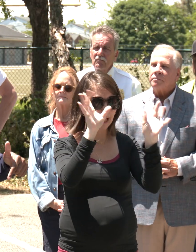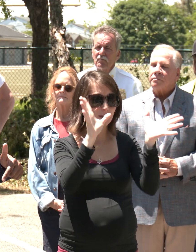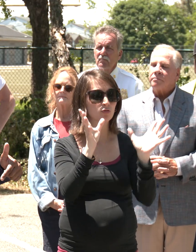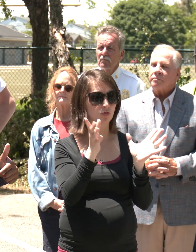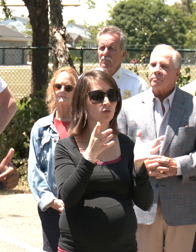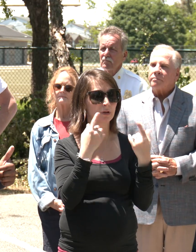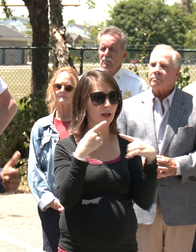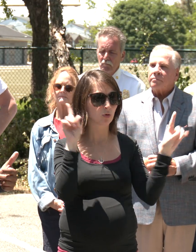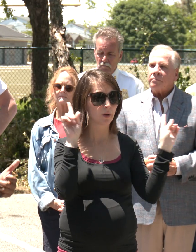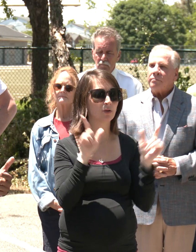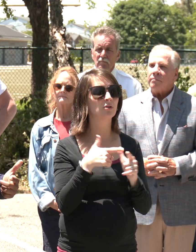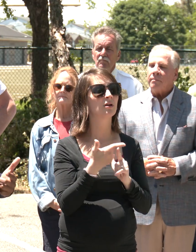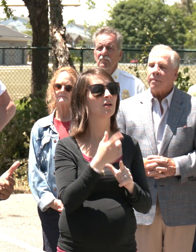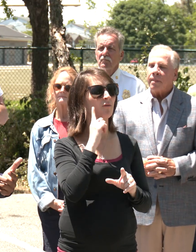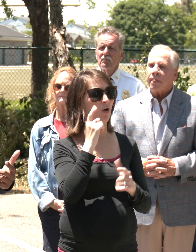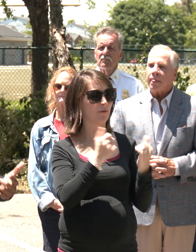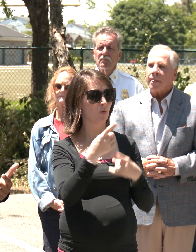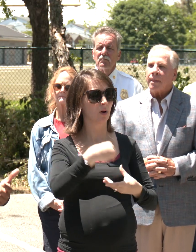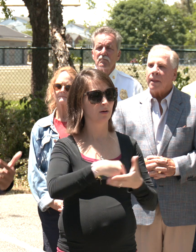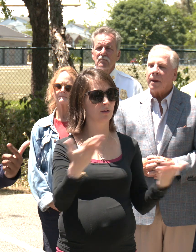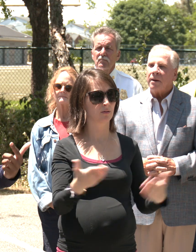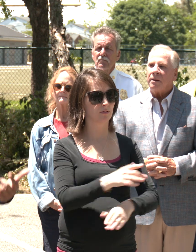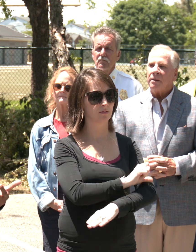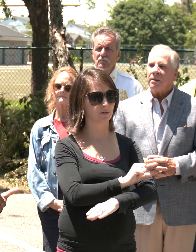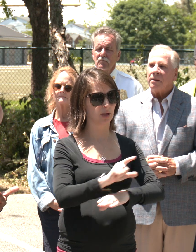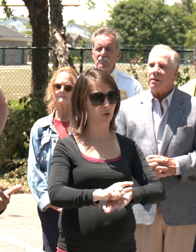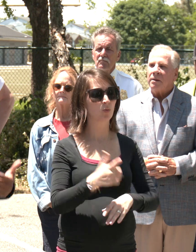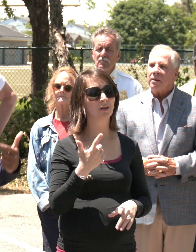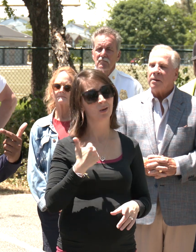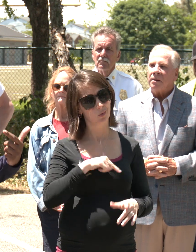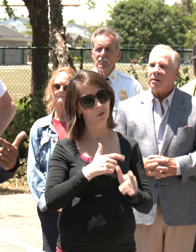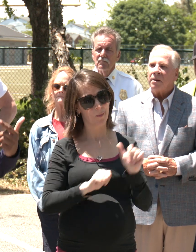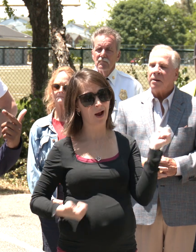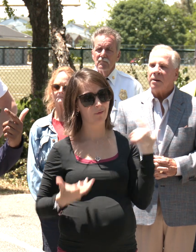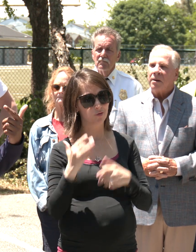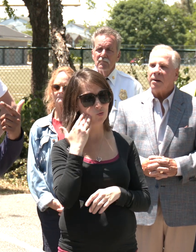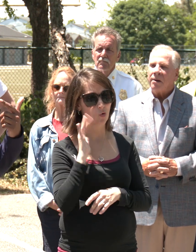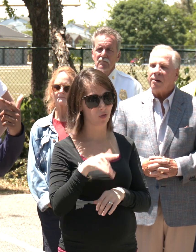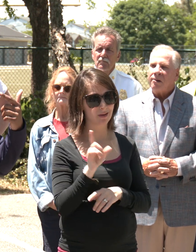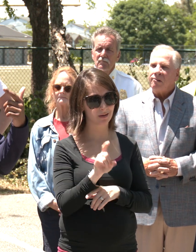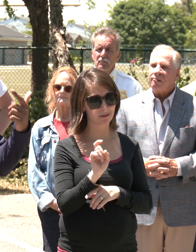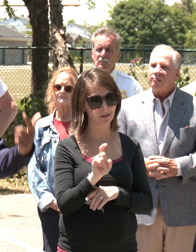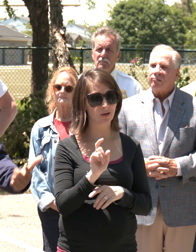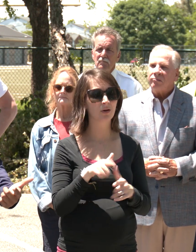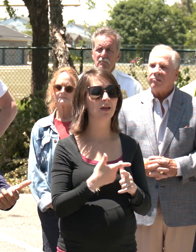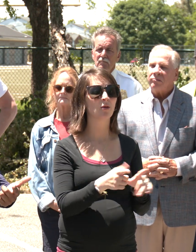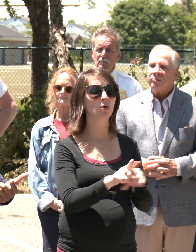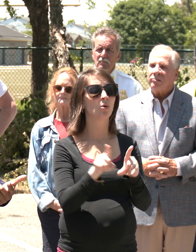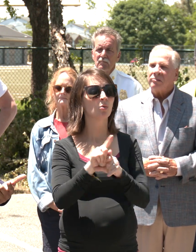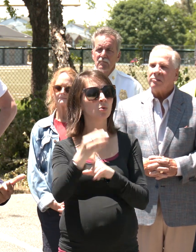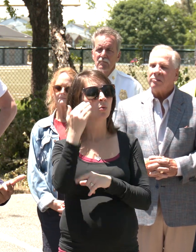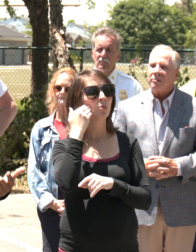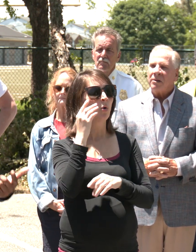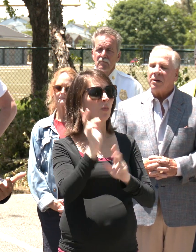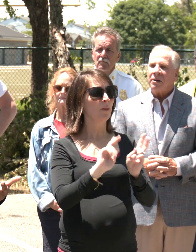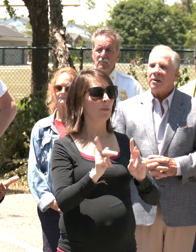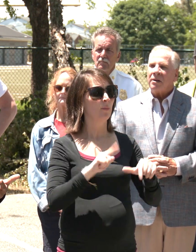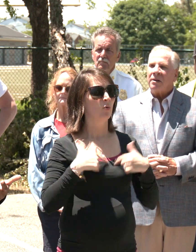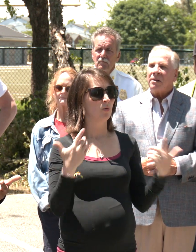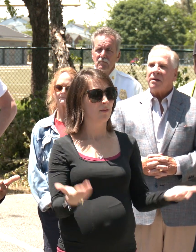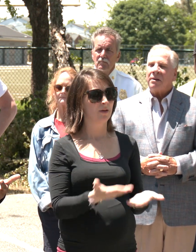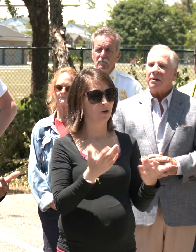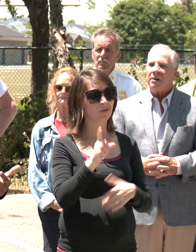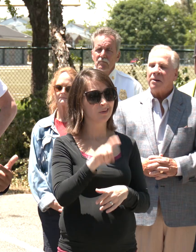Louis. And I think everyone is behind that. We know that it's needed. We know that folks here need